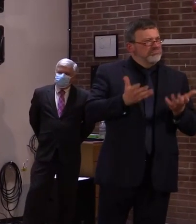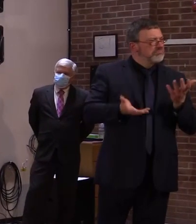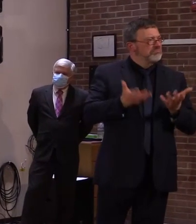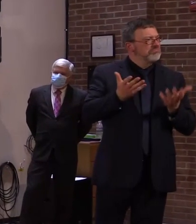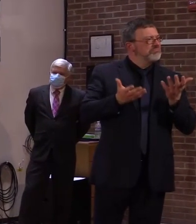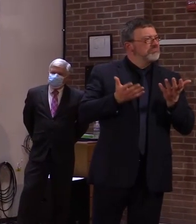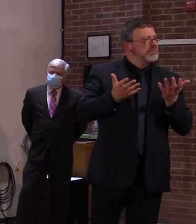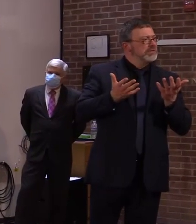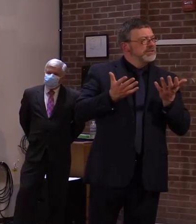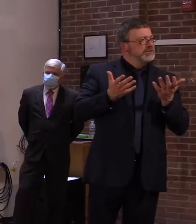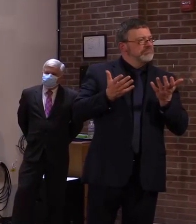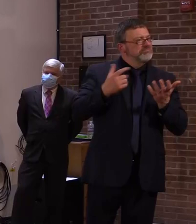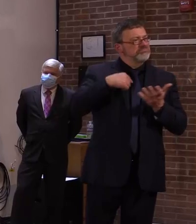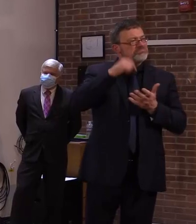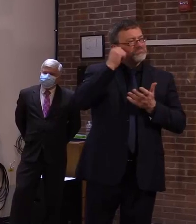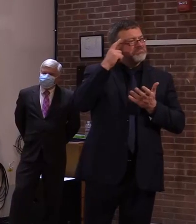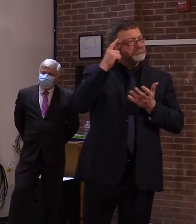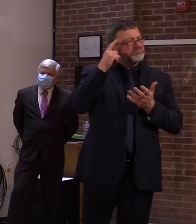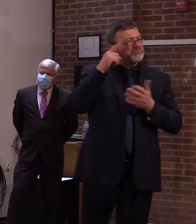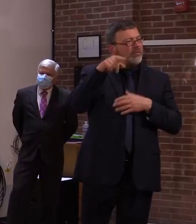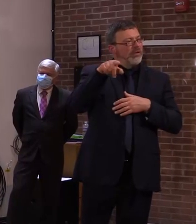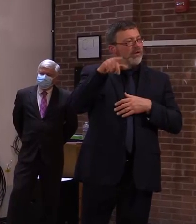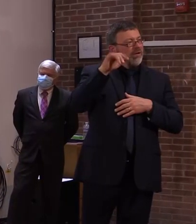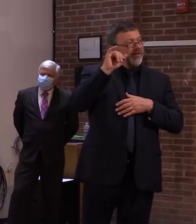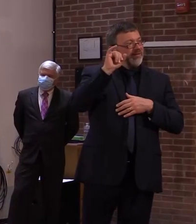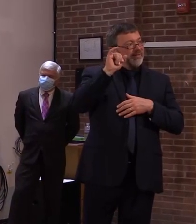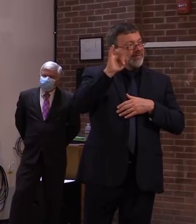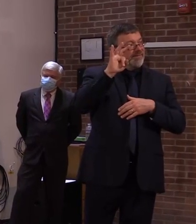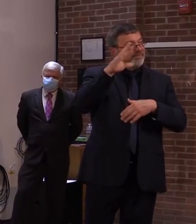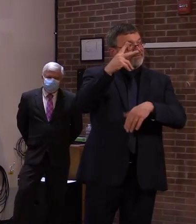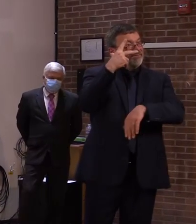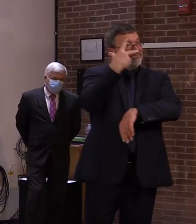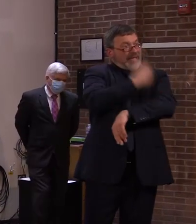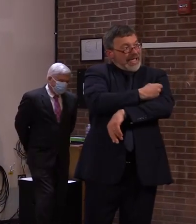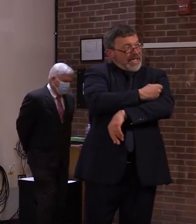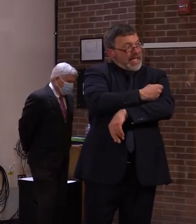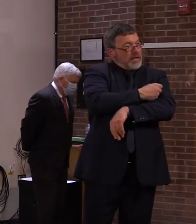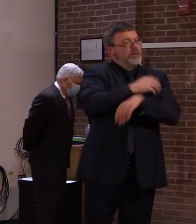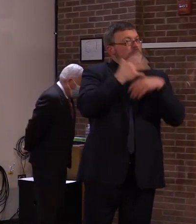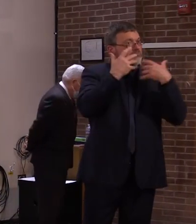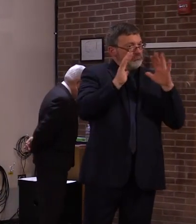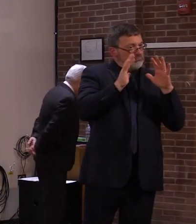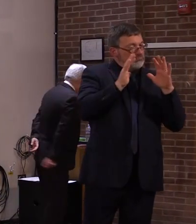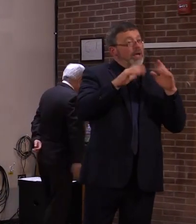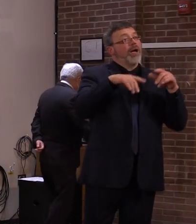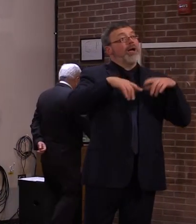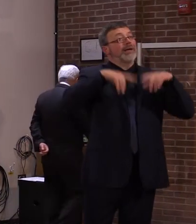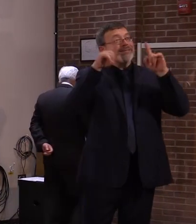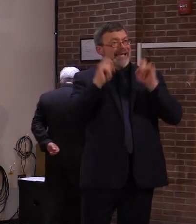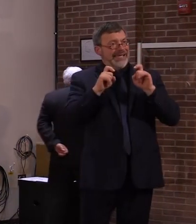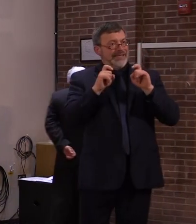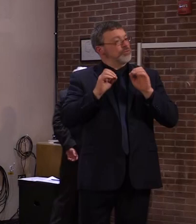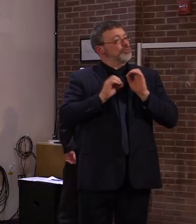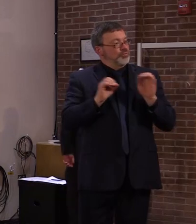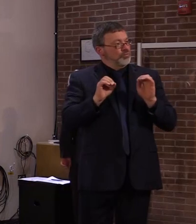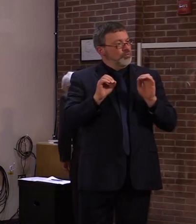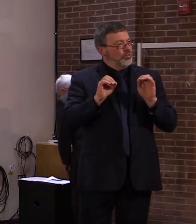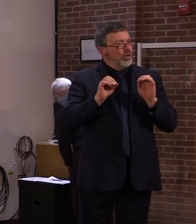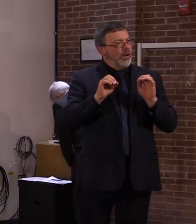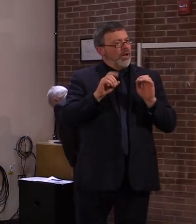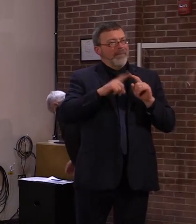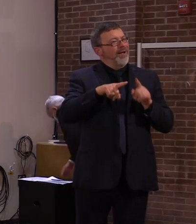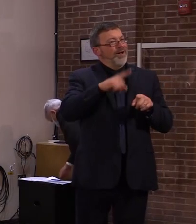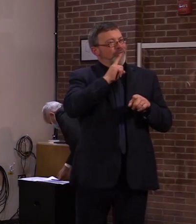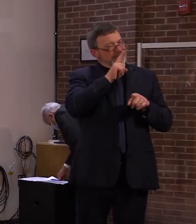likely to get a negative test if you are vaccinated, or particularly a false negative if you're vaccinated, I'm wondering if